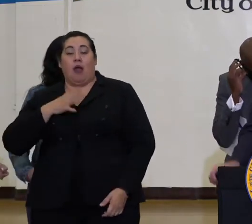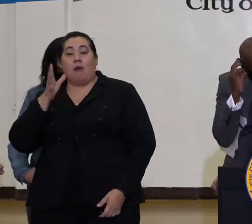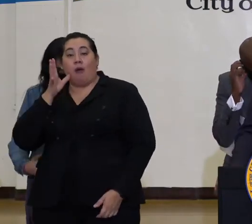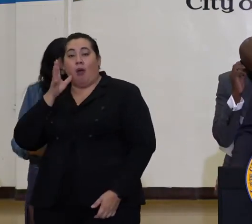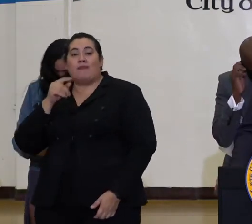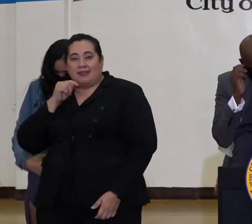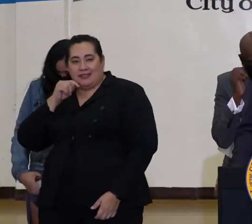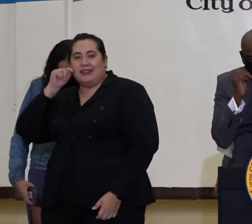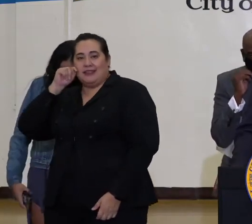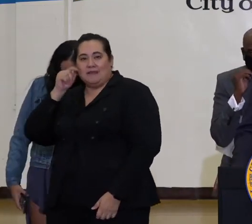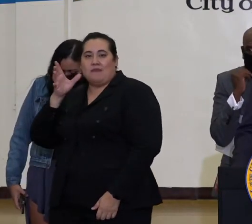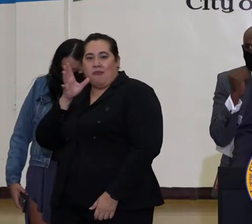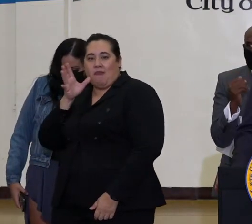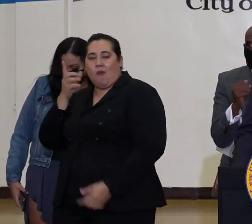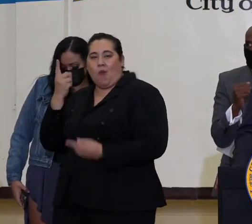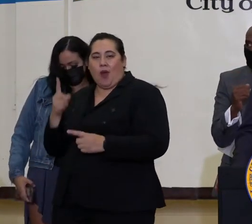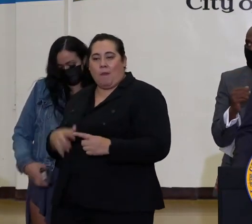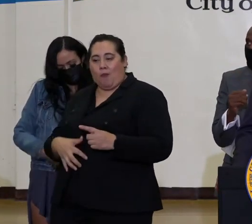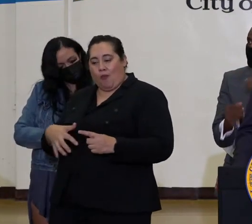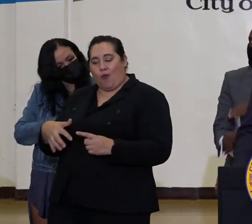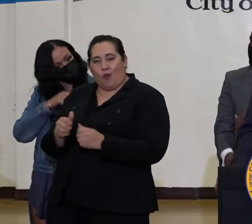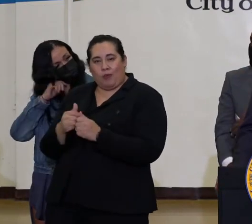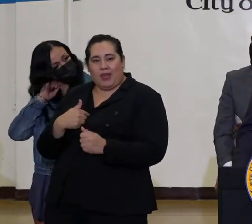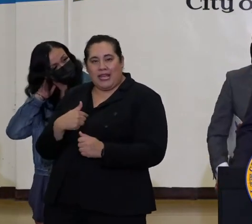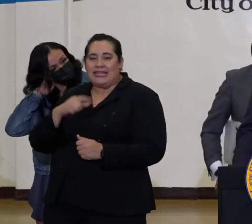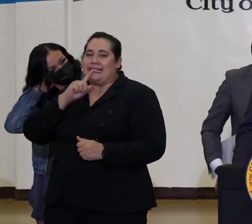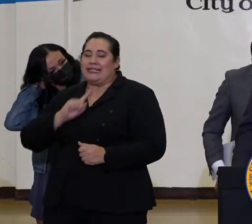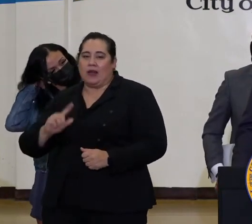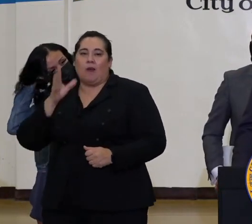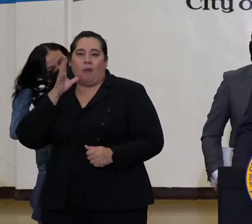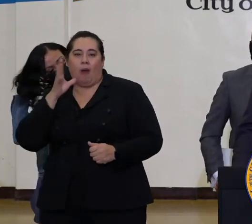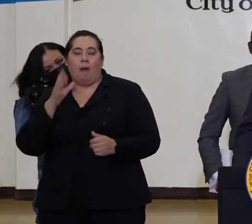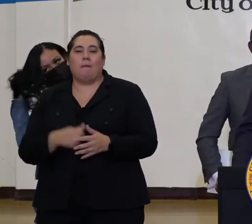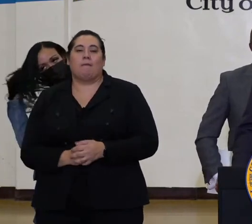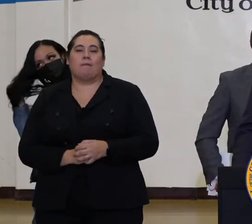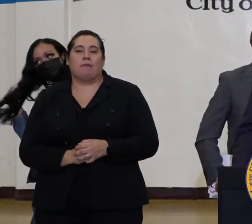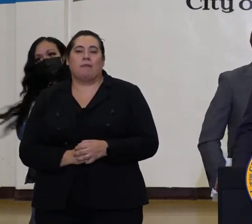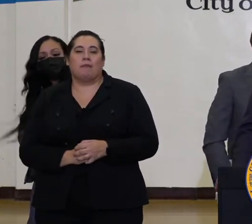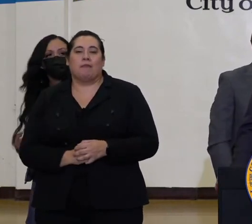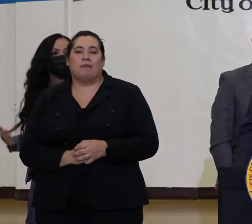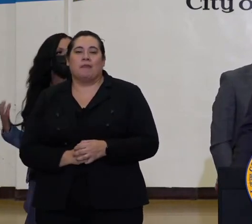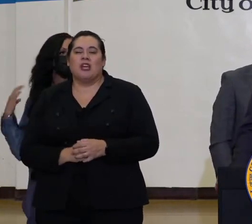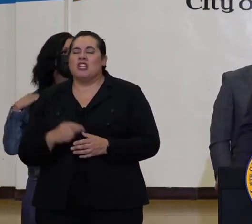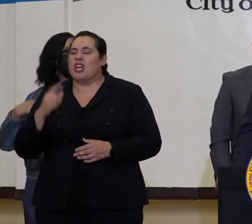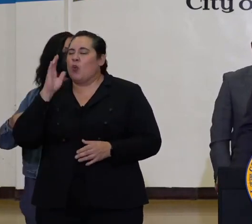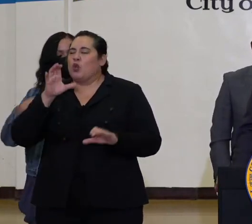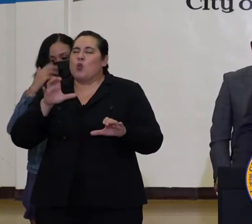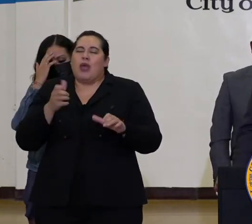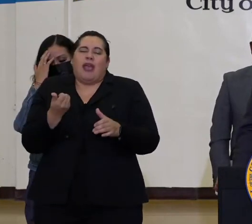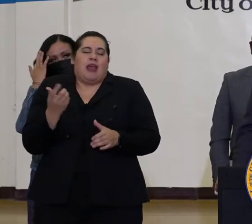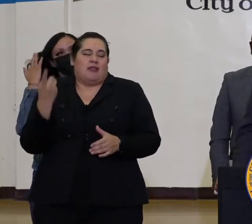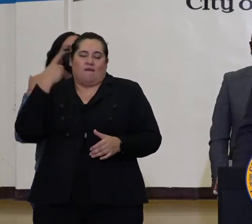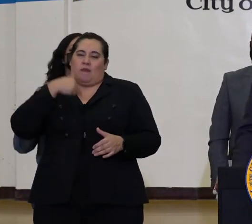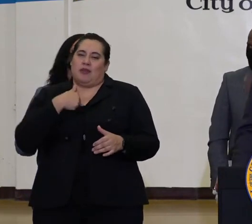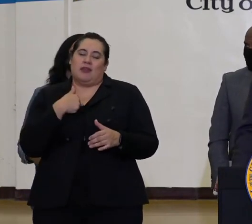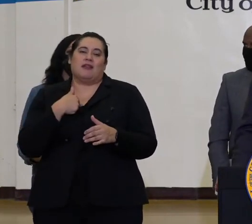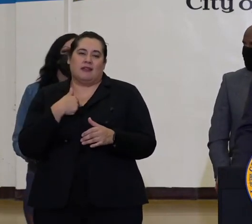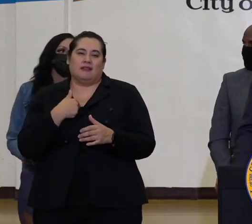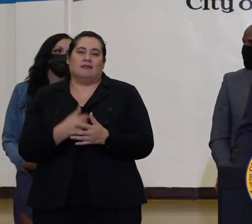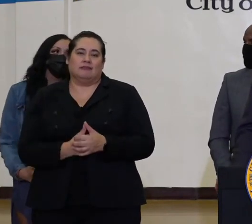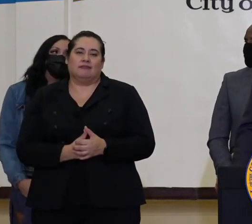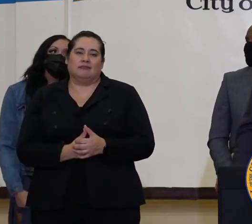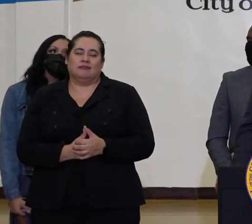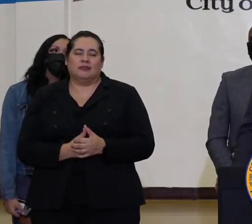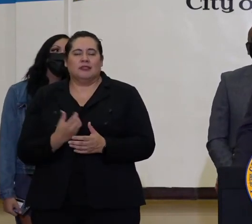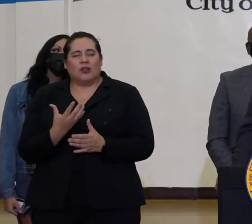was a teenager when she was pregnant with me, single mom. Should have done anything for me.